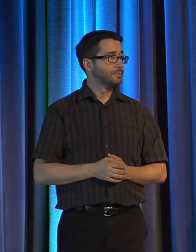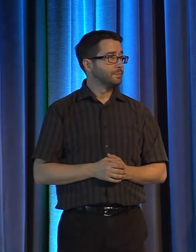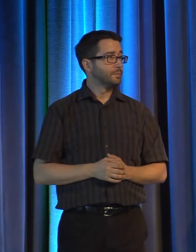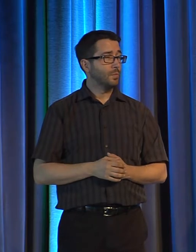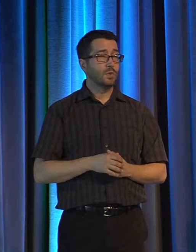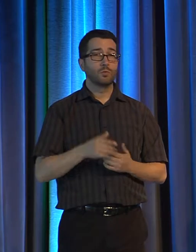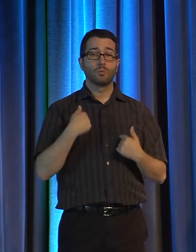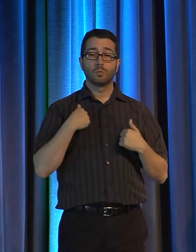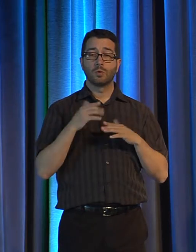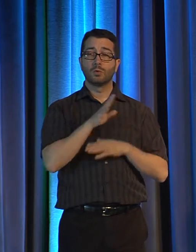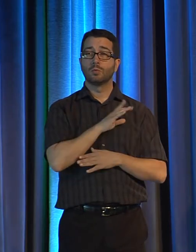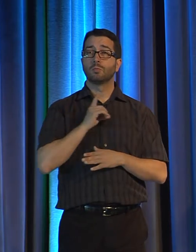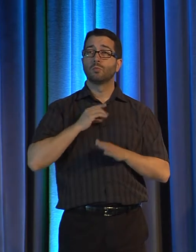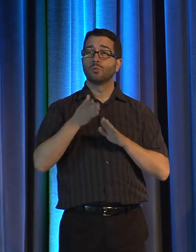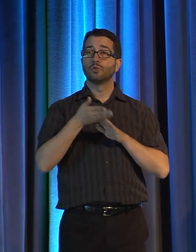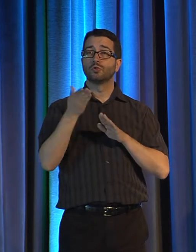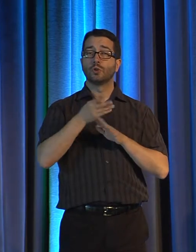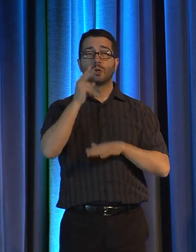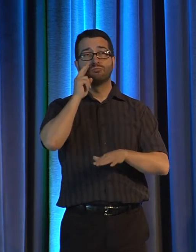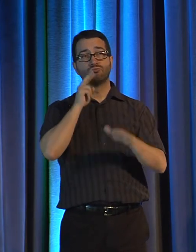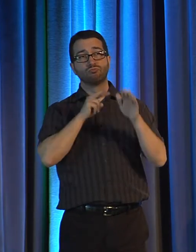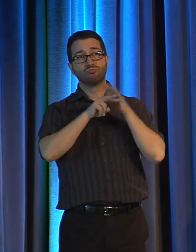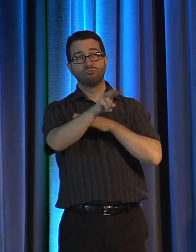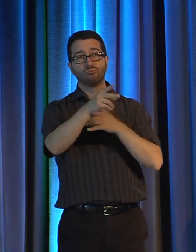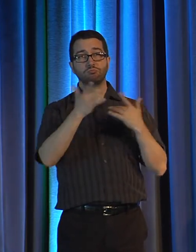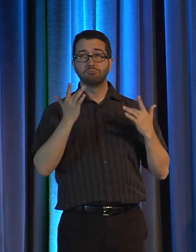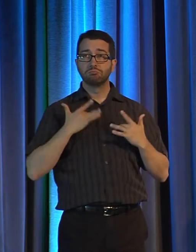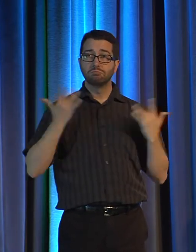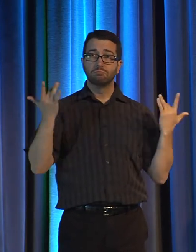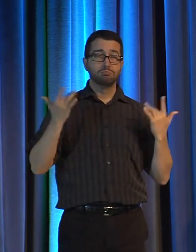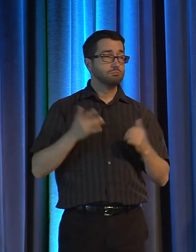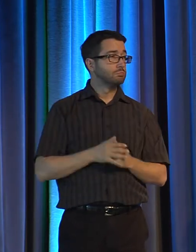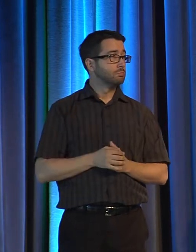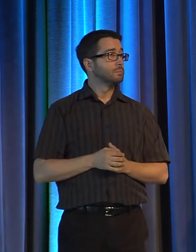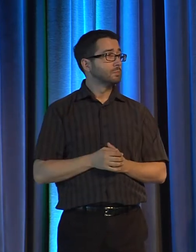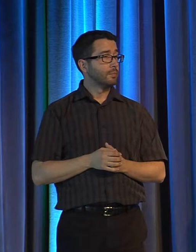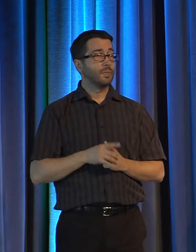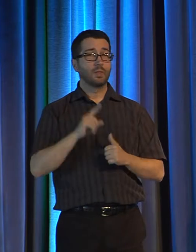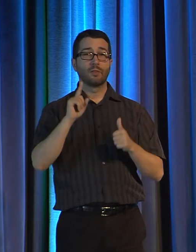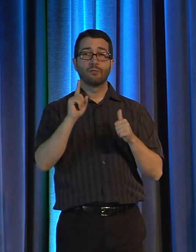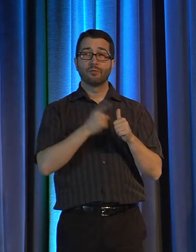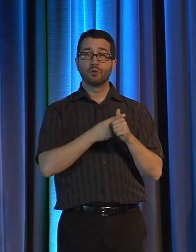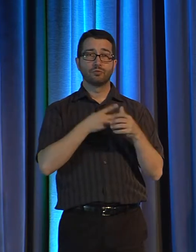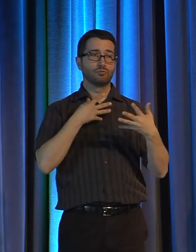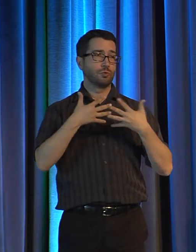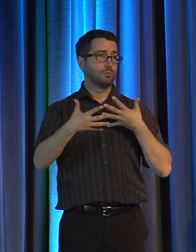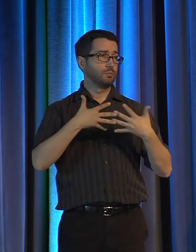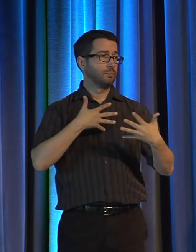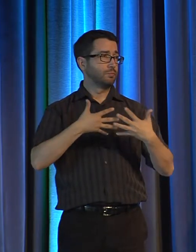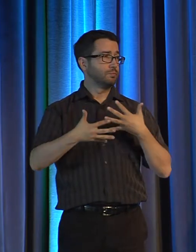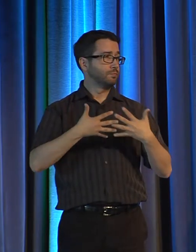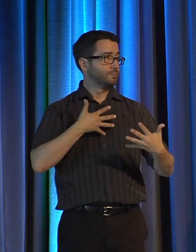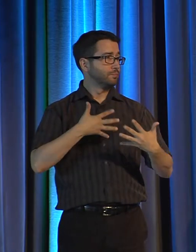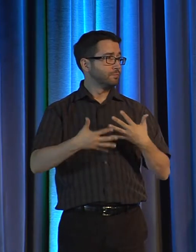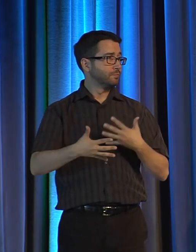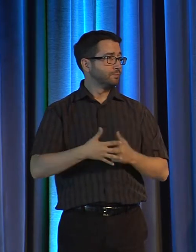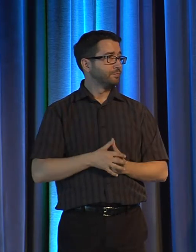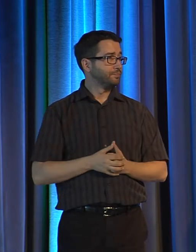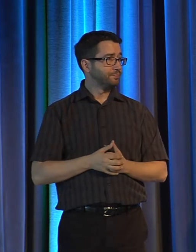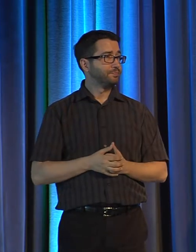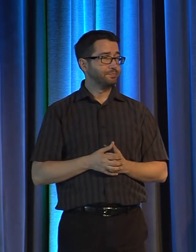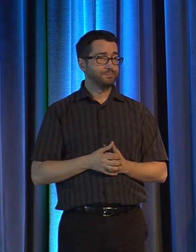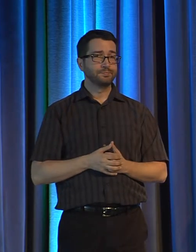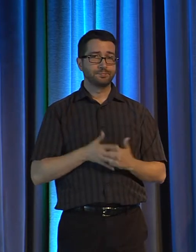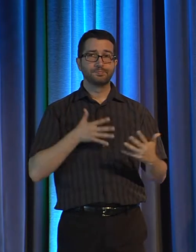of the board, what do I see ahead for us? The first is transparency. I've heard a lot